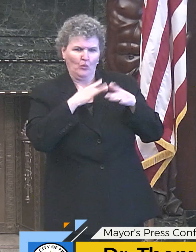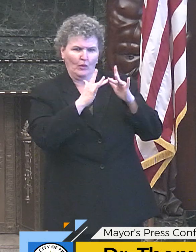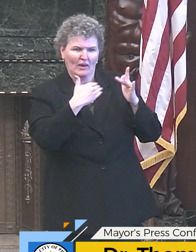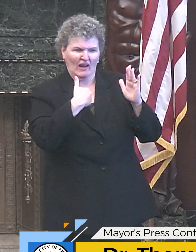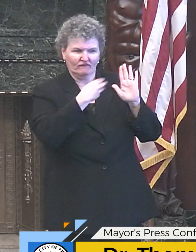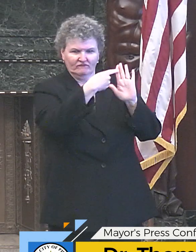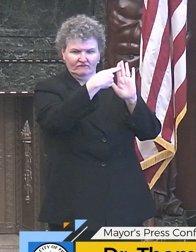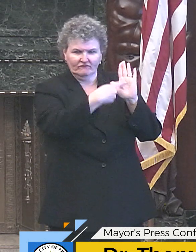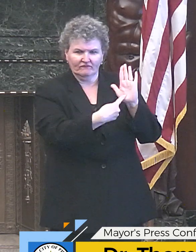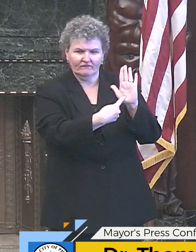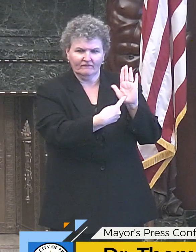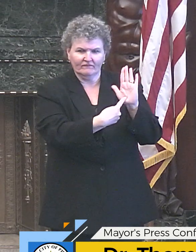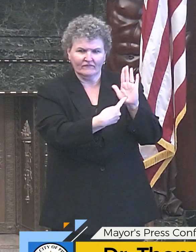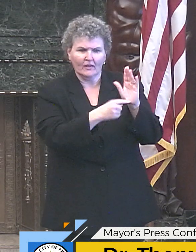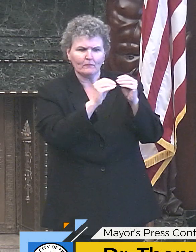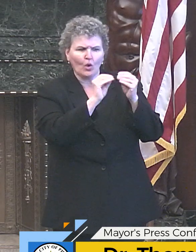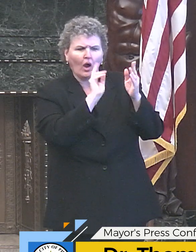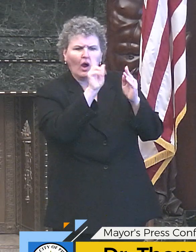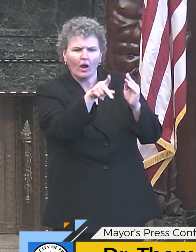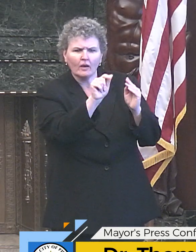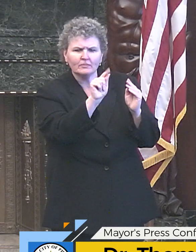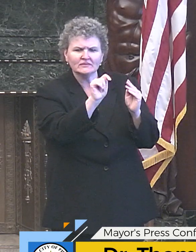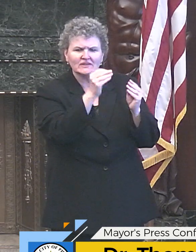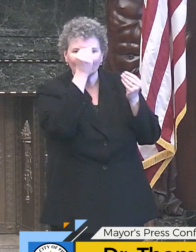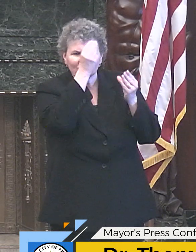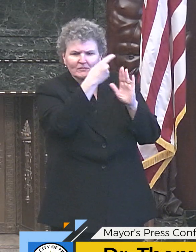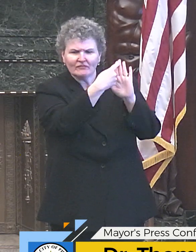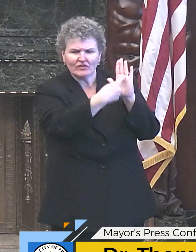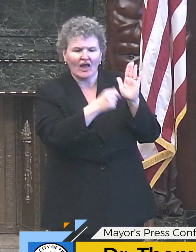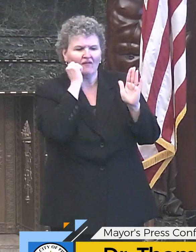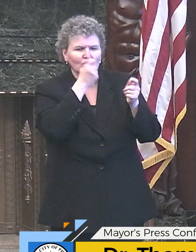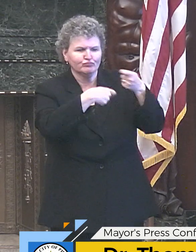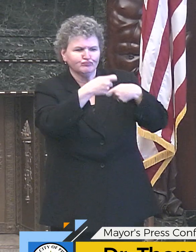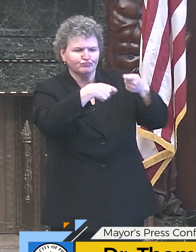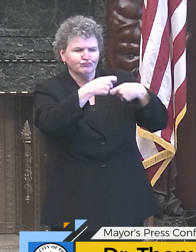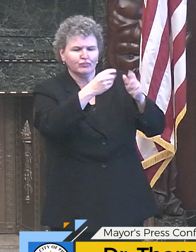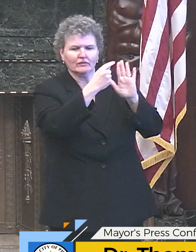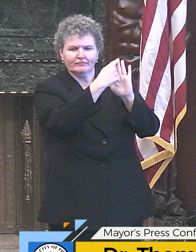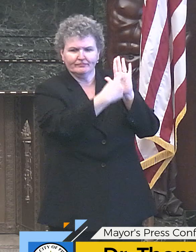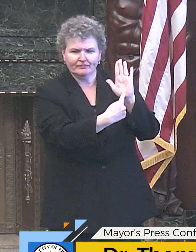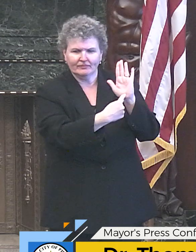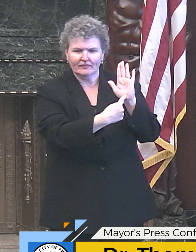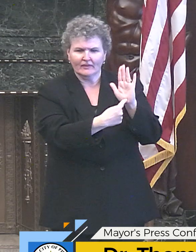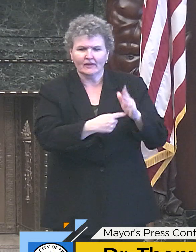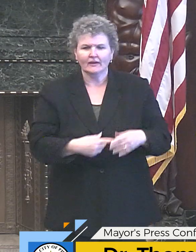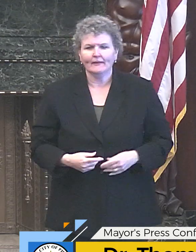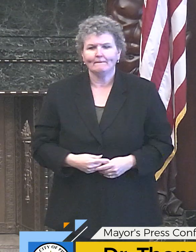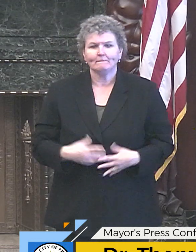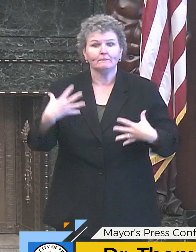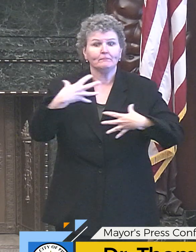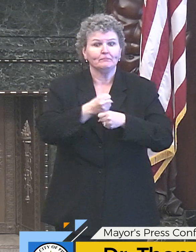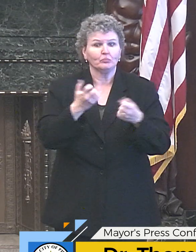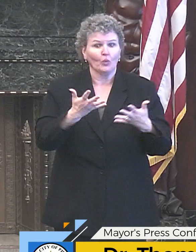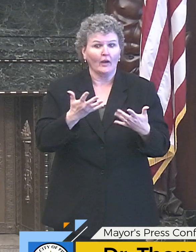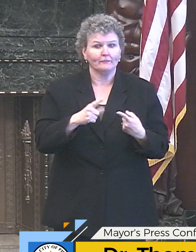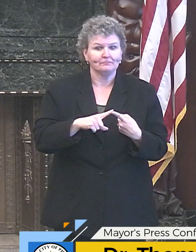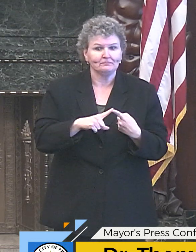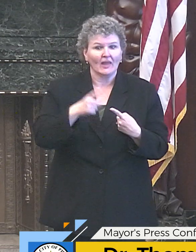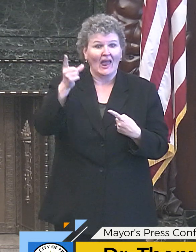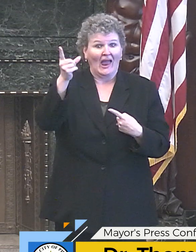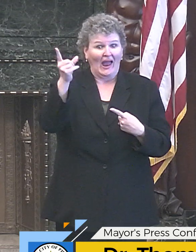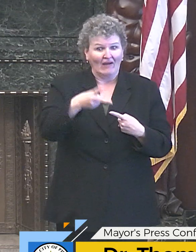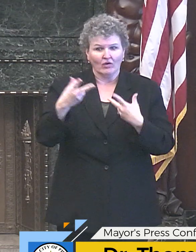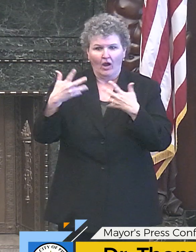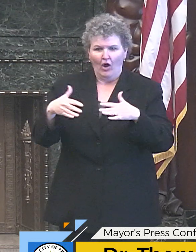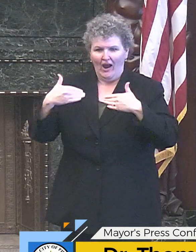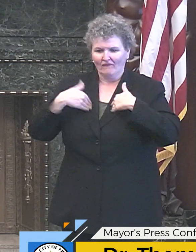we'll be updating that on a daily basis. One high-level summary is that about 50% of the infections are in people under the age